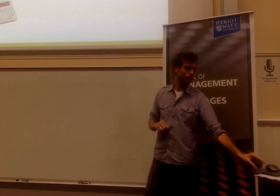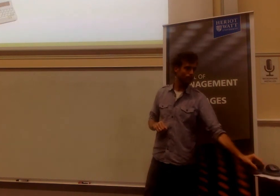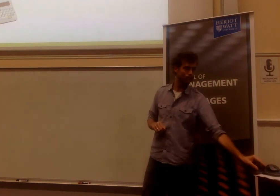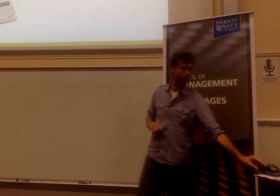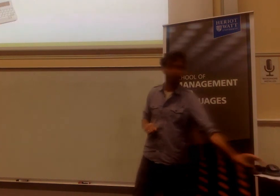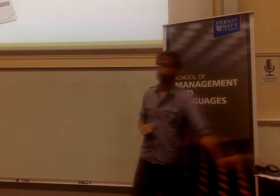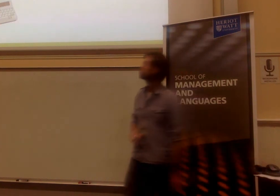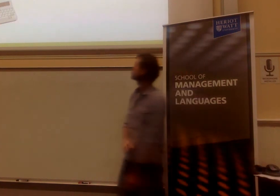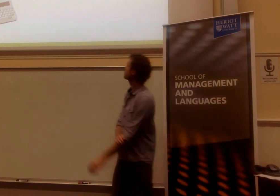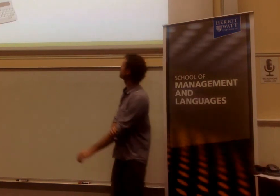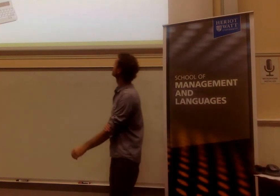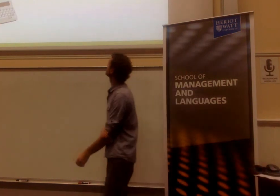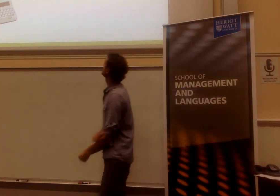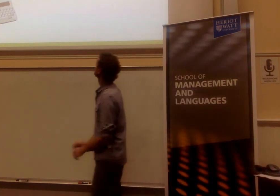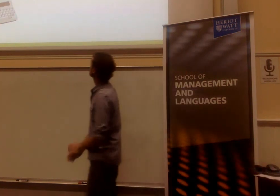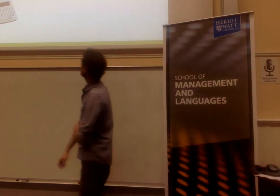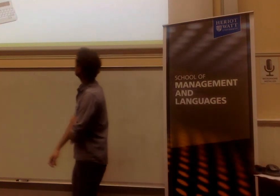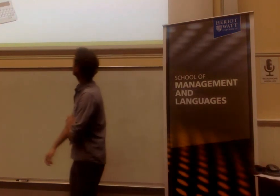took place after the survey was conducted.